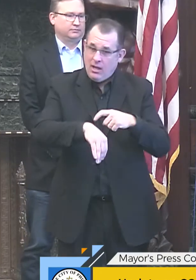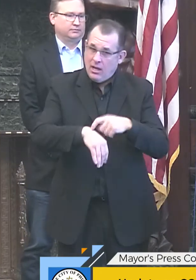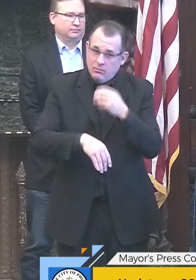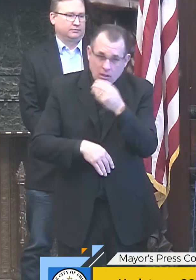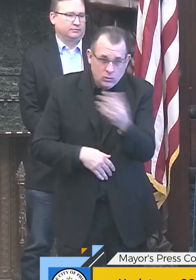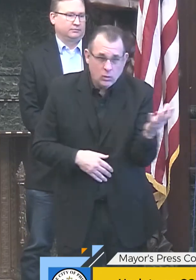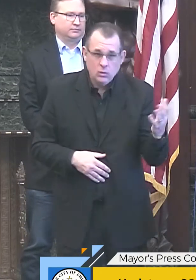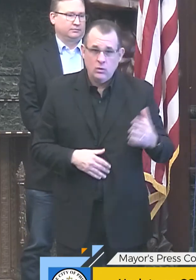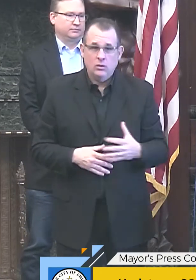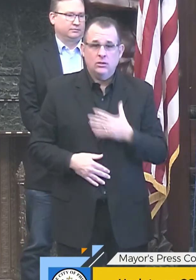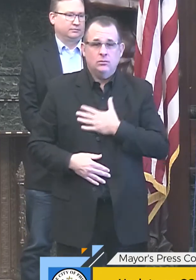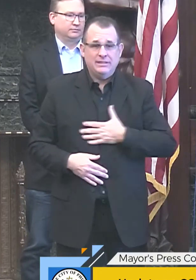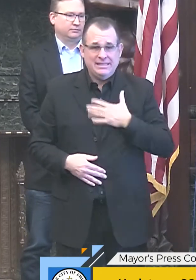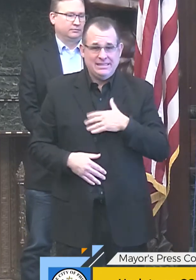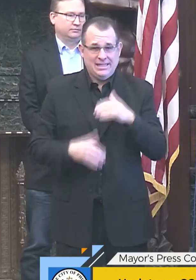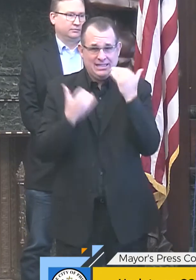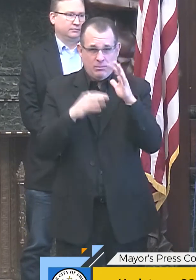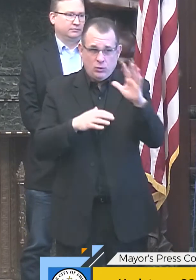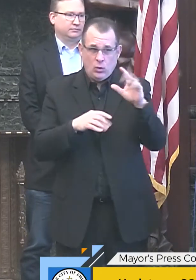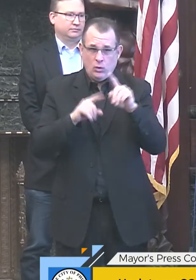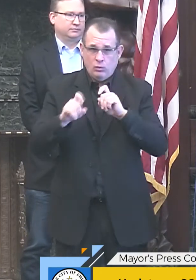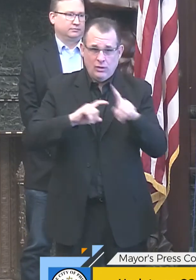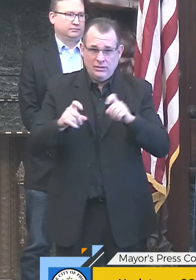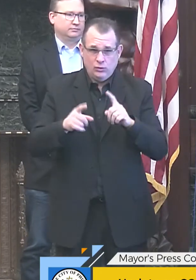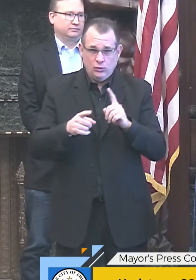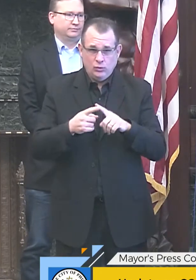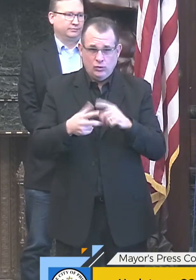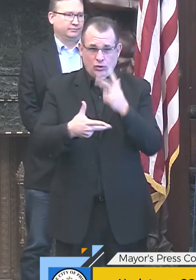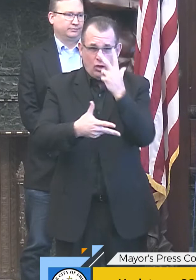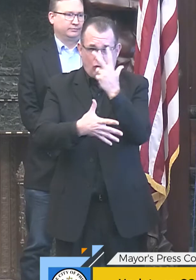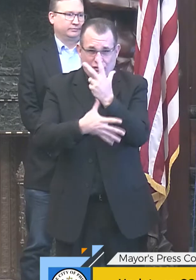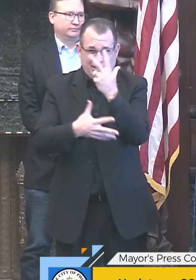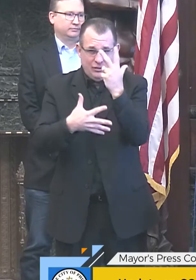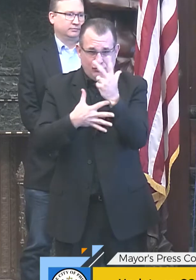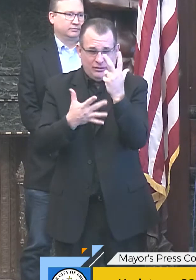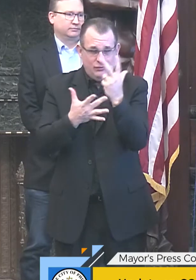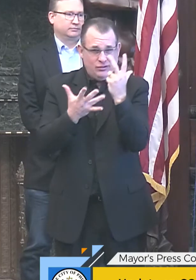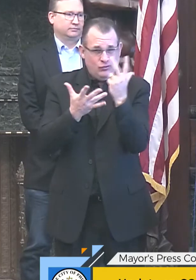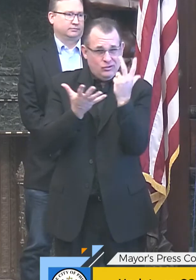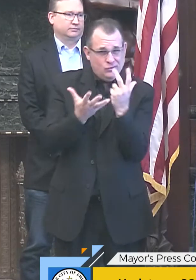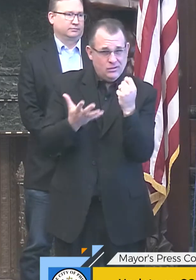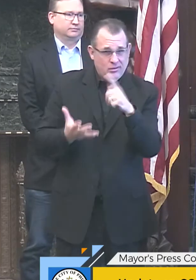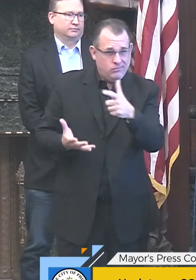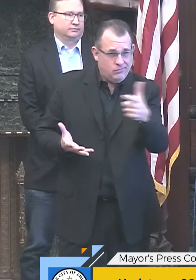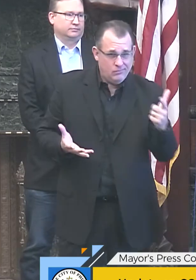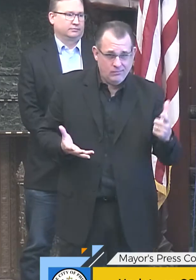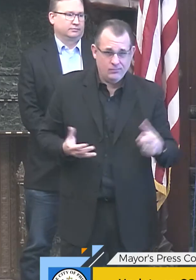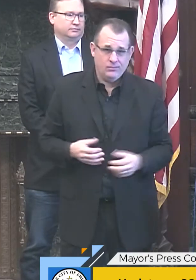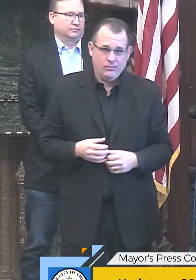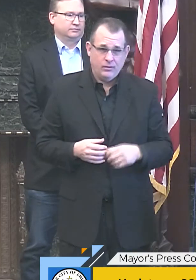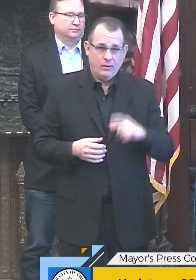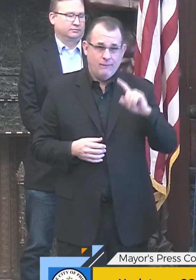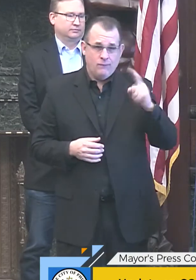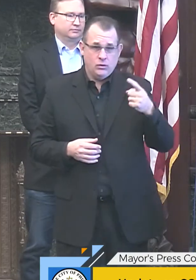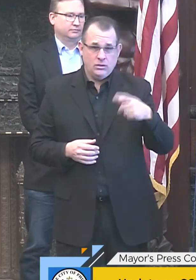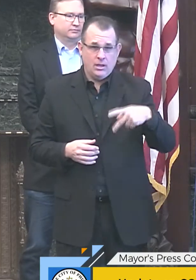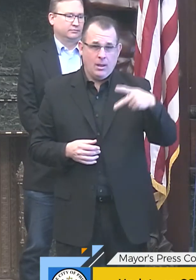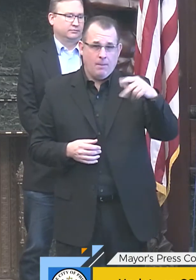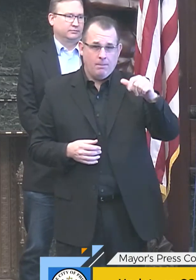so please limit your questions to the three most important. First, we go to Pat Loeb of